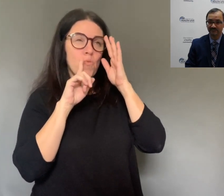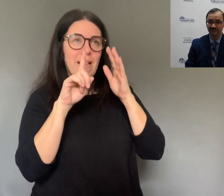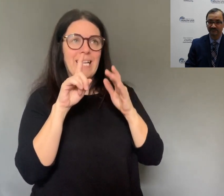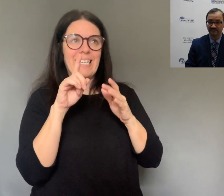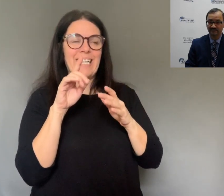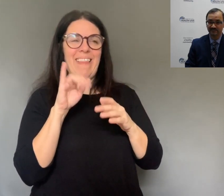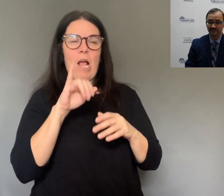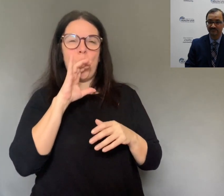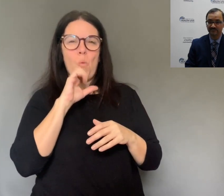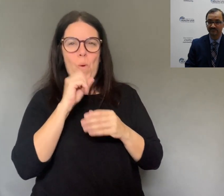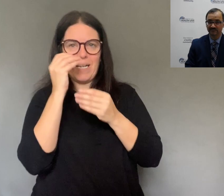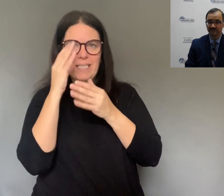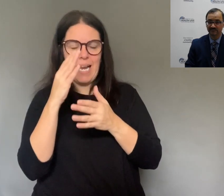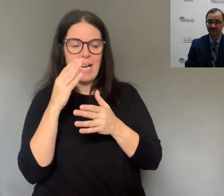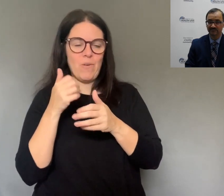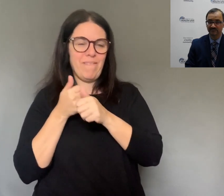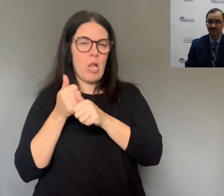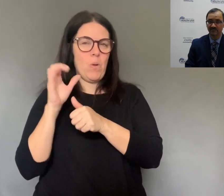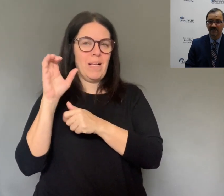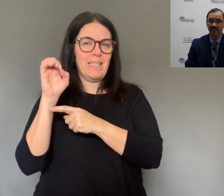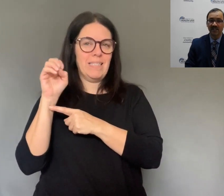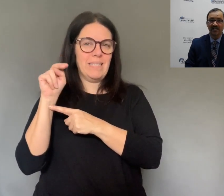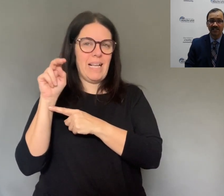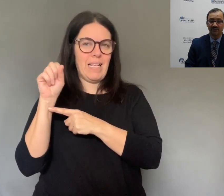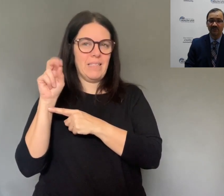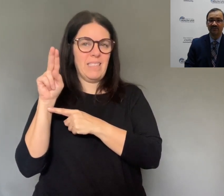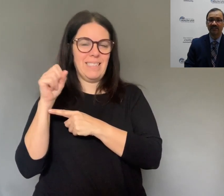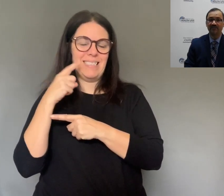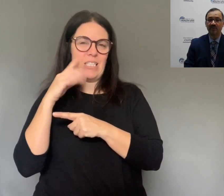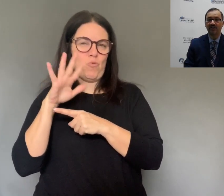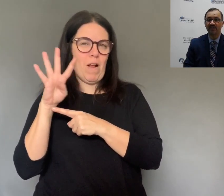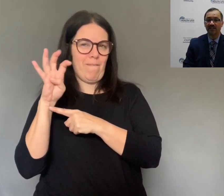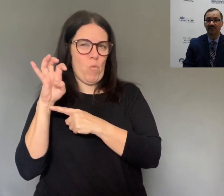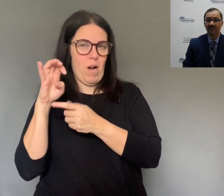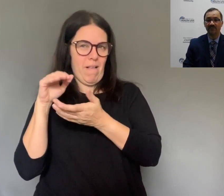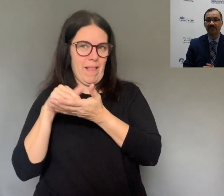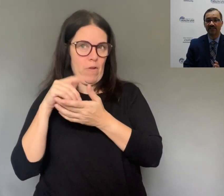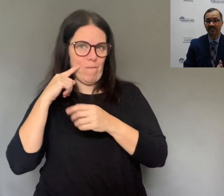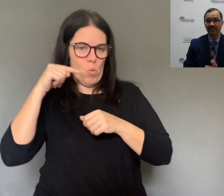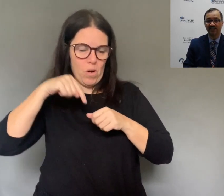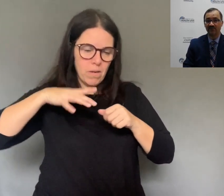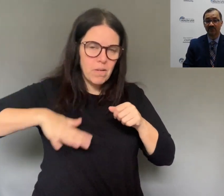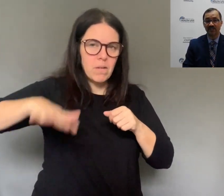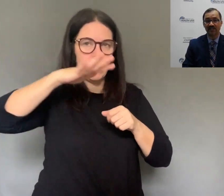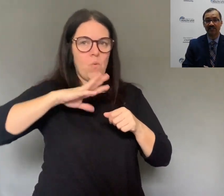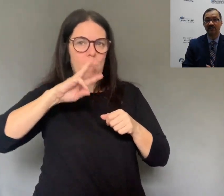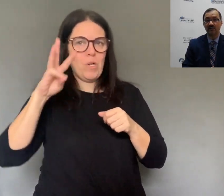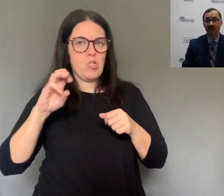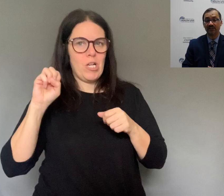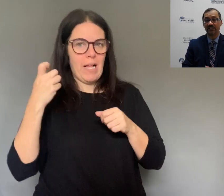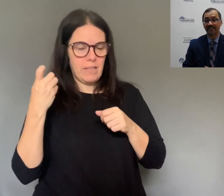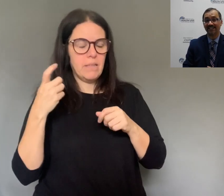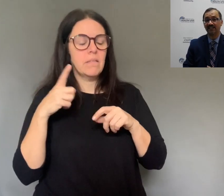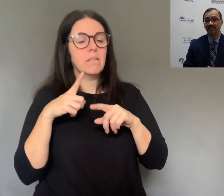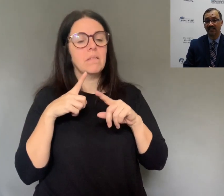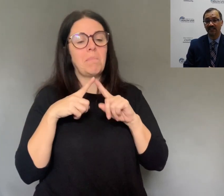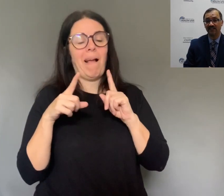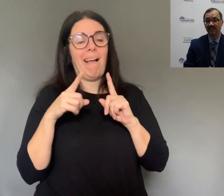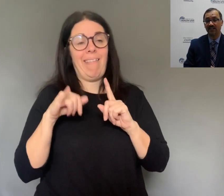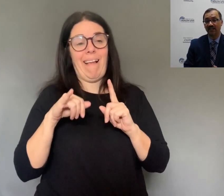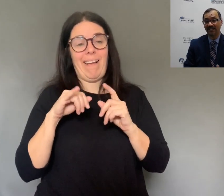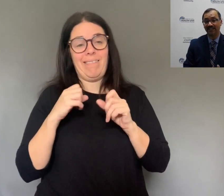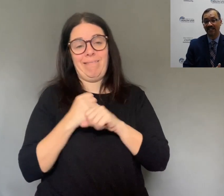of the health unit is? It's roughly 400,000, but again, that's old census